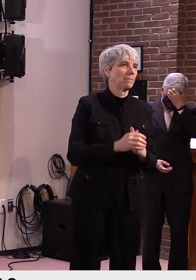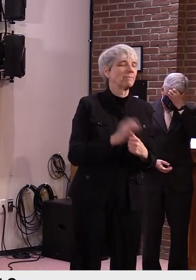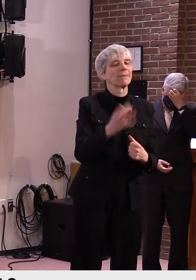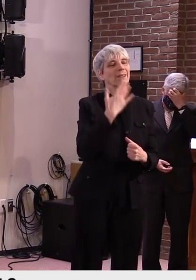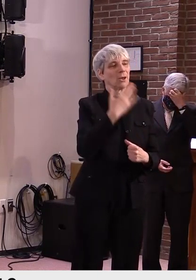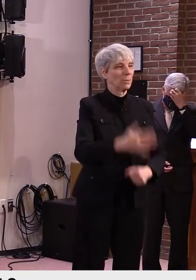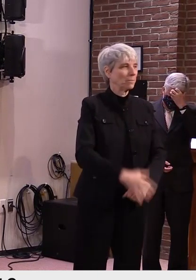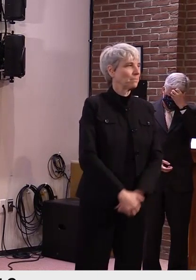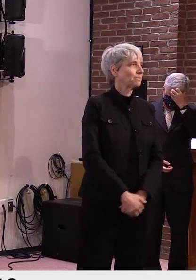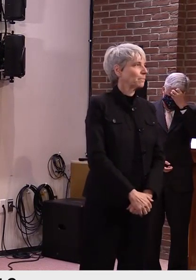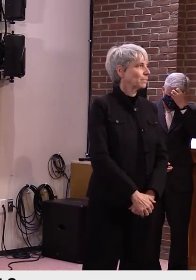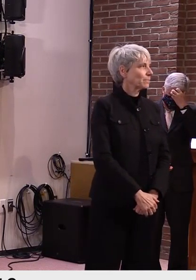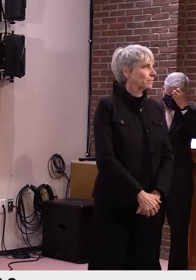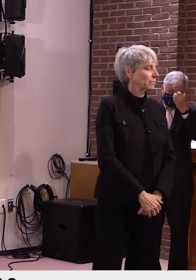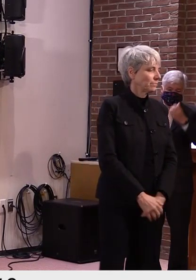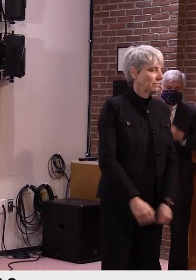thank you.